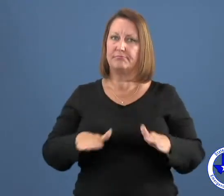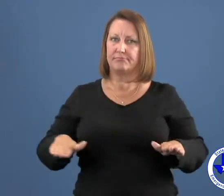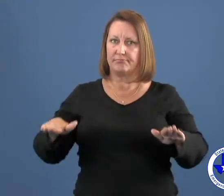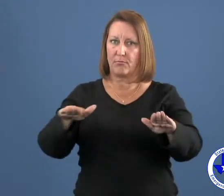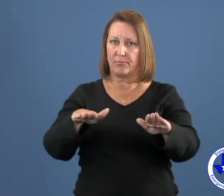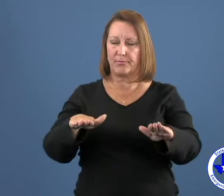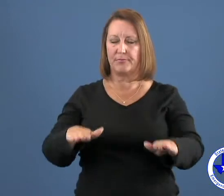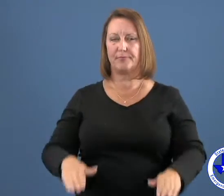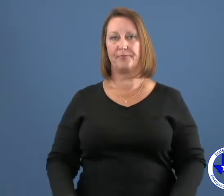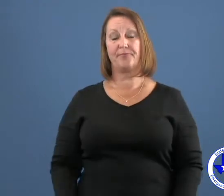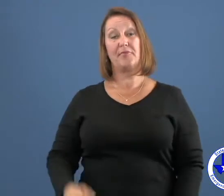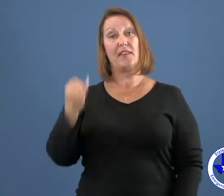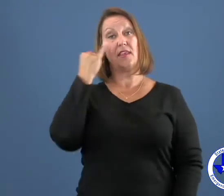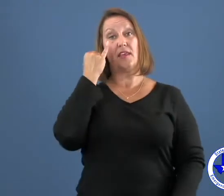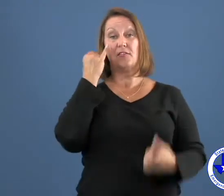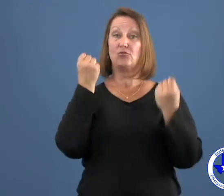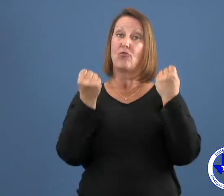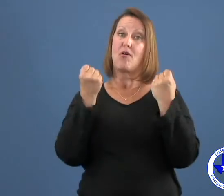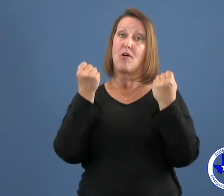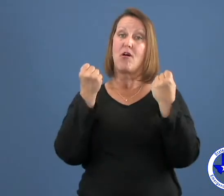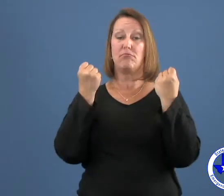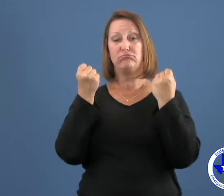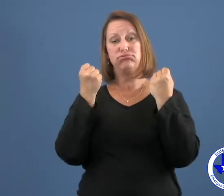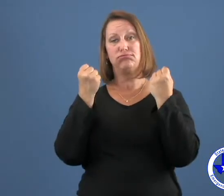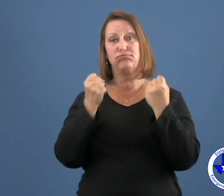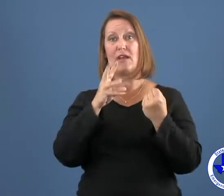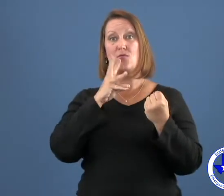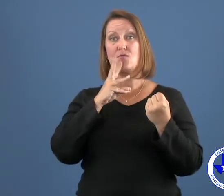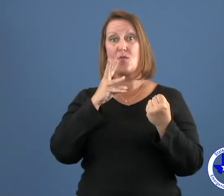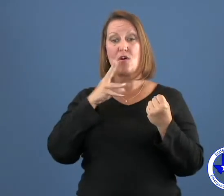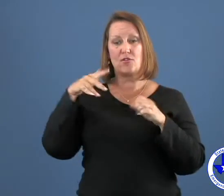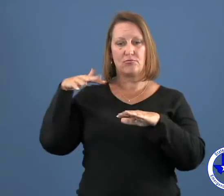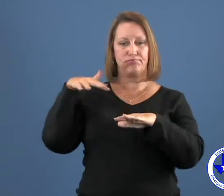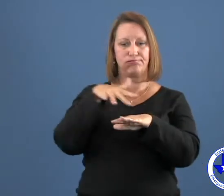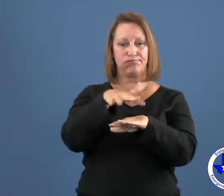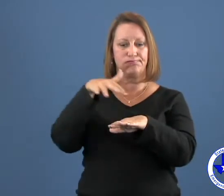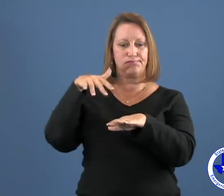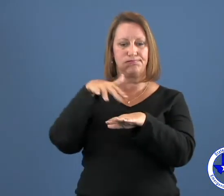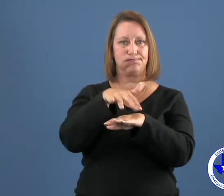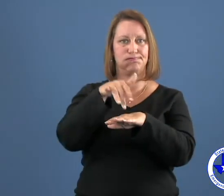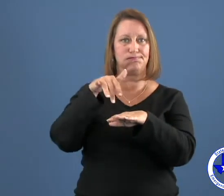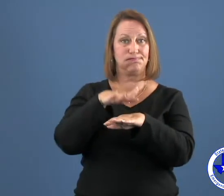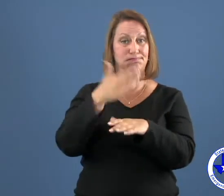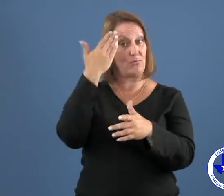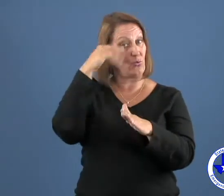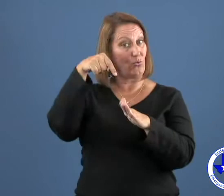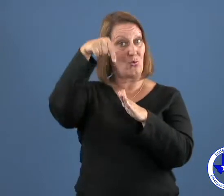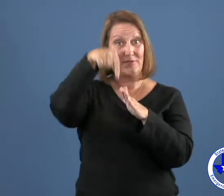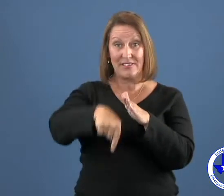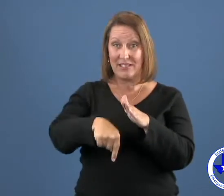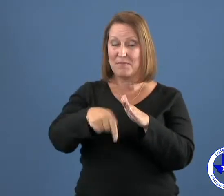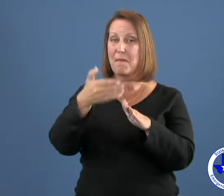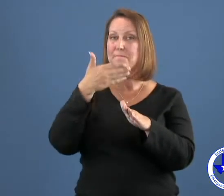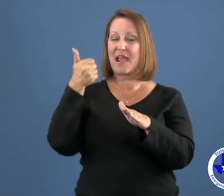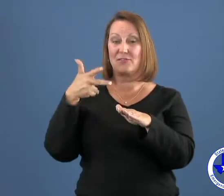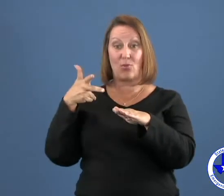Do not drive across low water crossings where water is covering the roadway. Turn around, don't drown.